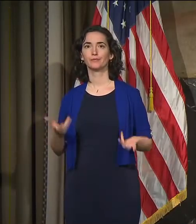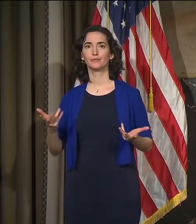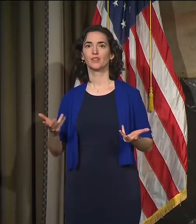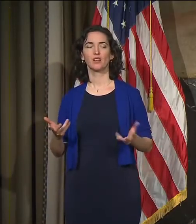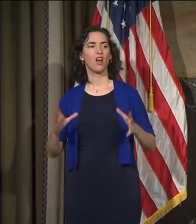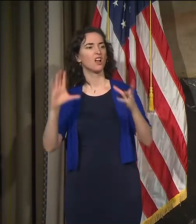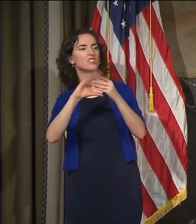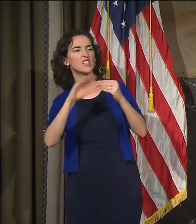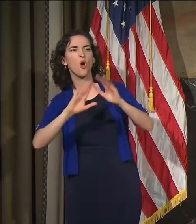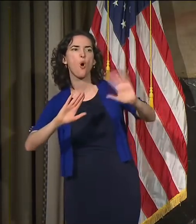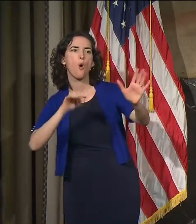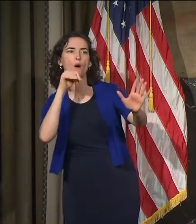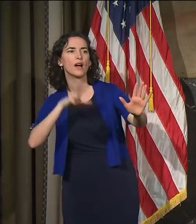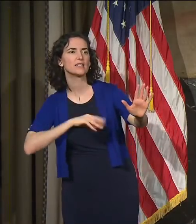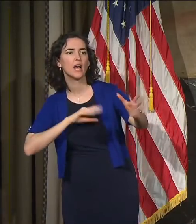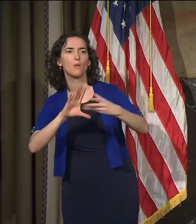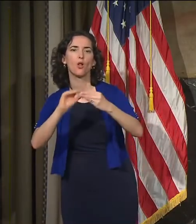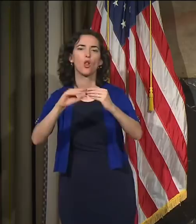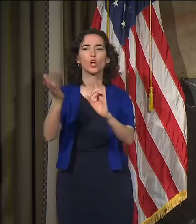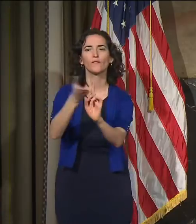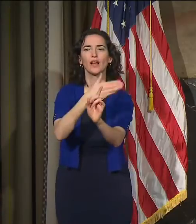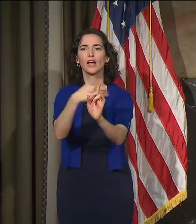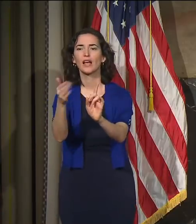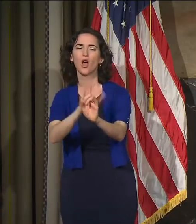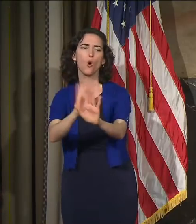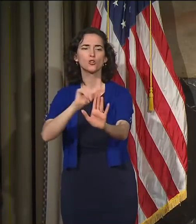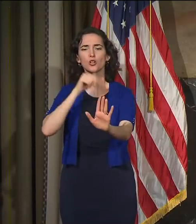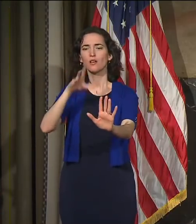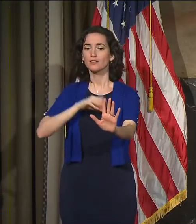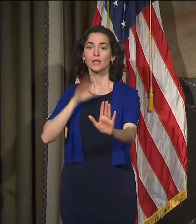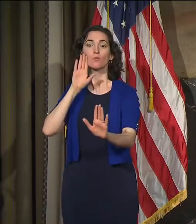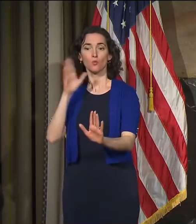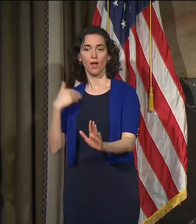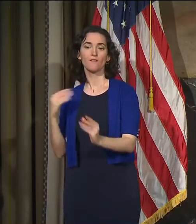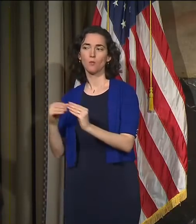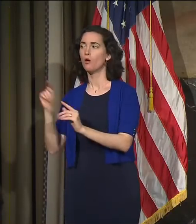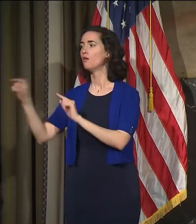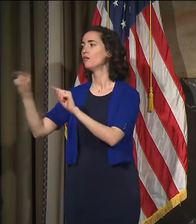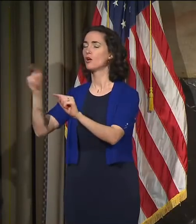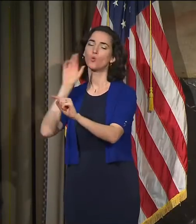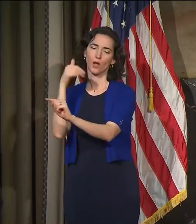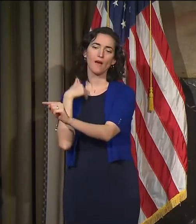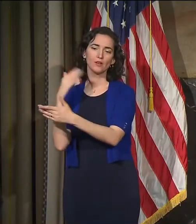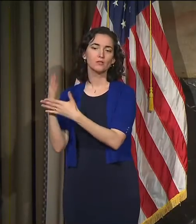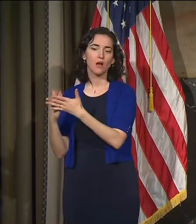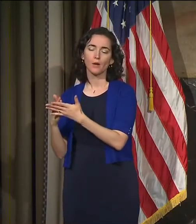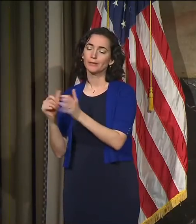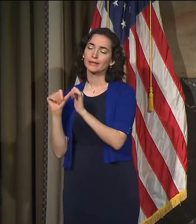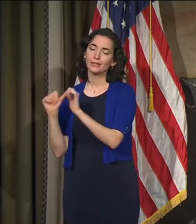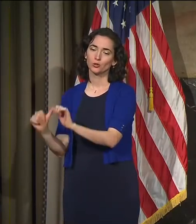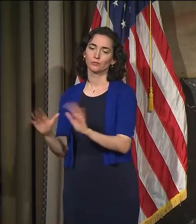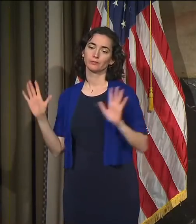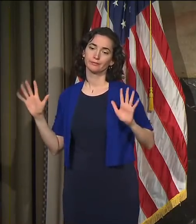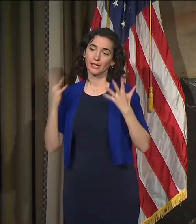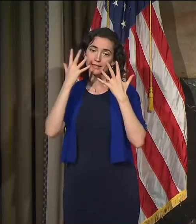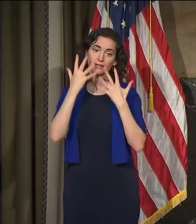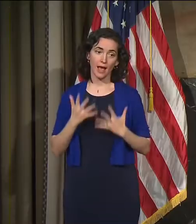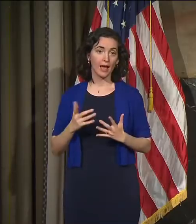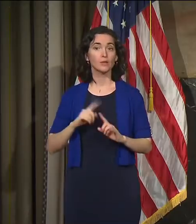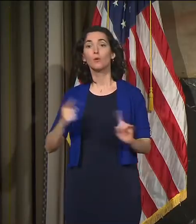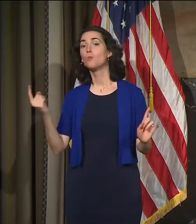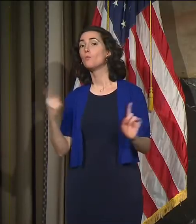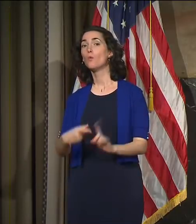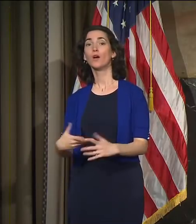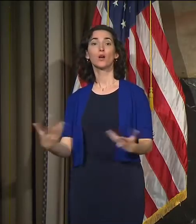prevent people from taking it or convince people that they shouldn't take it and so forth. And you know, that's sad. But at the end of the